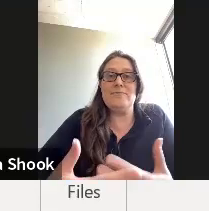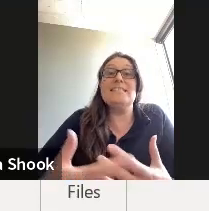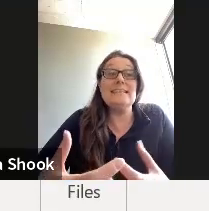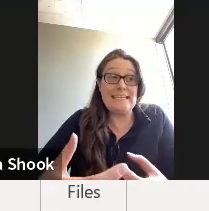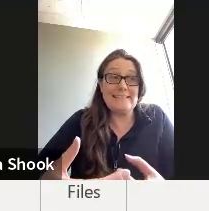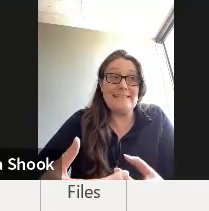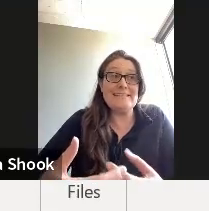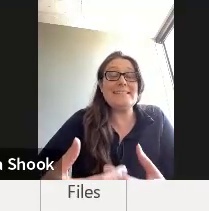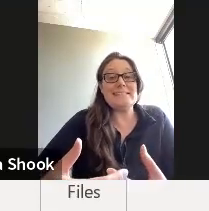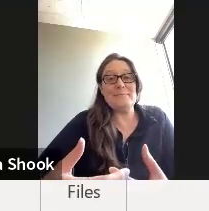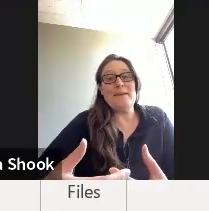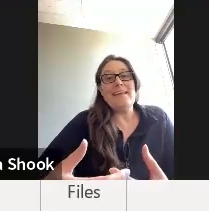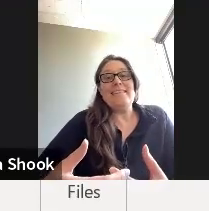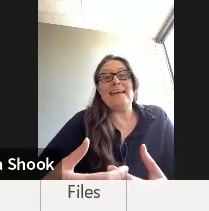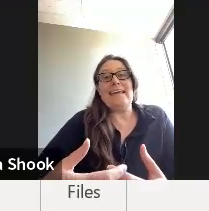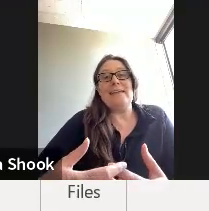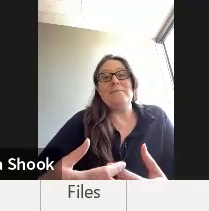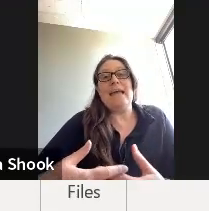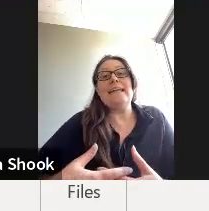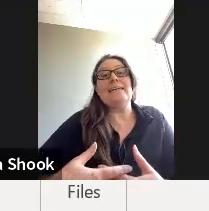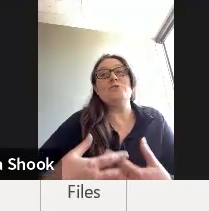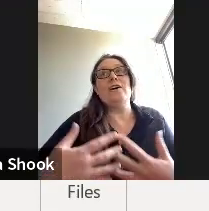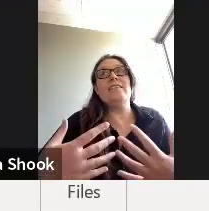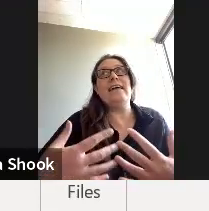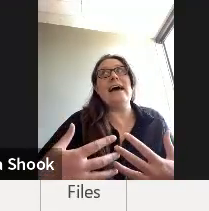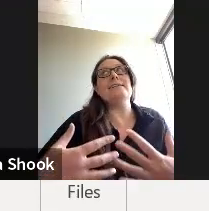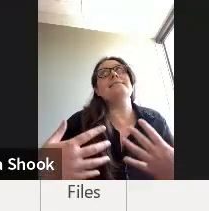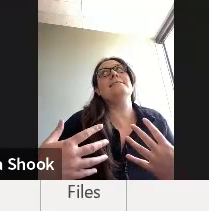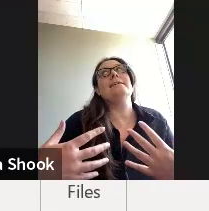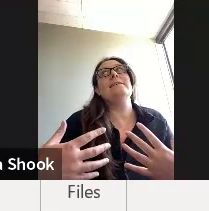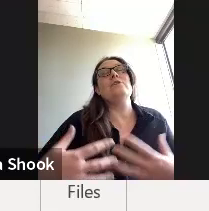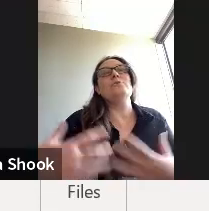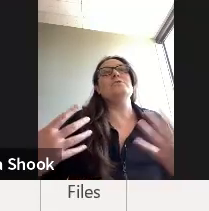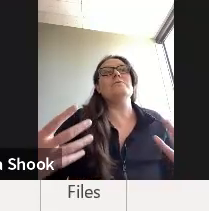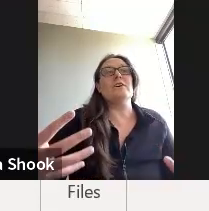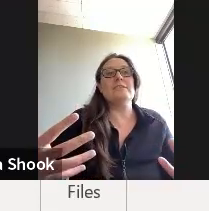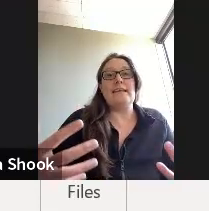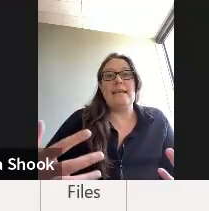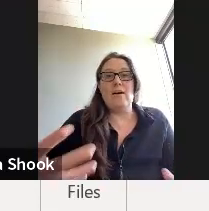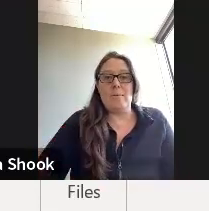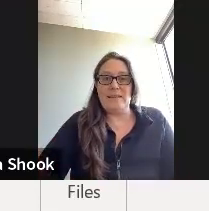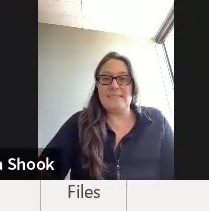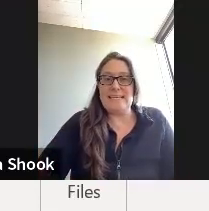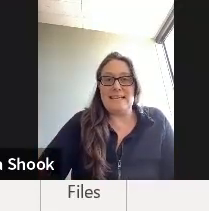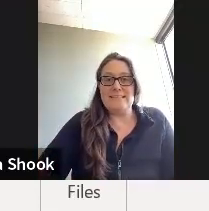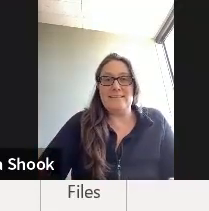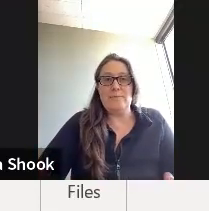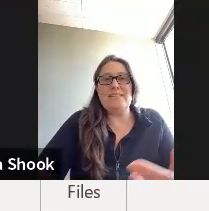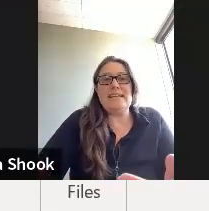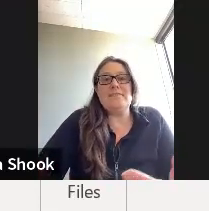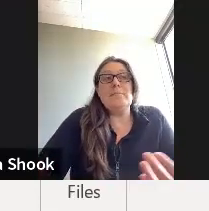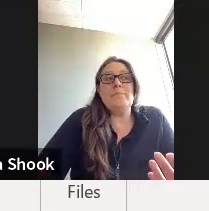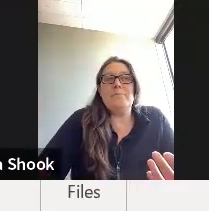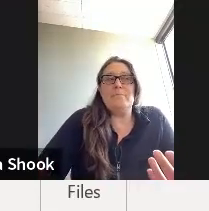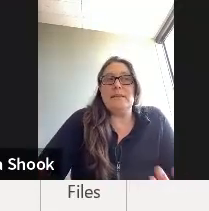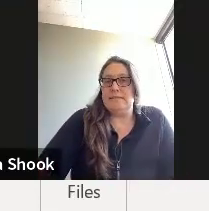system, facilities and system that can manage those diverse and complex needs, then we just